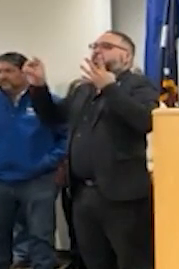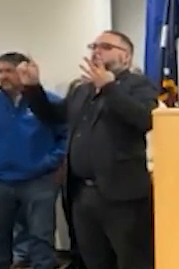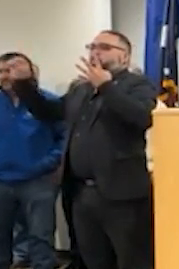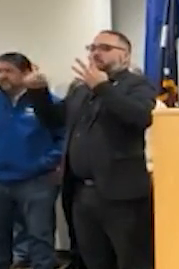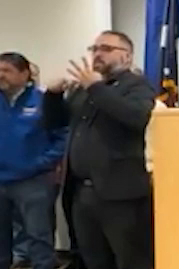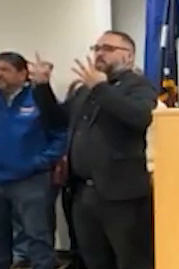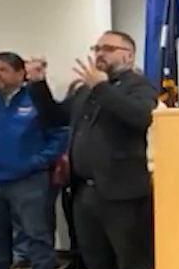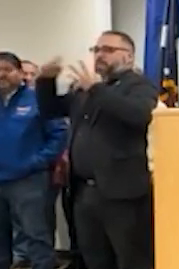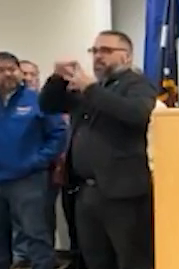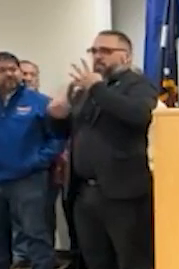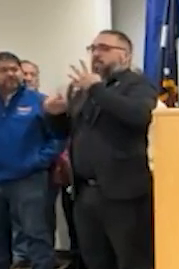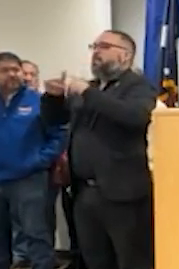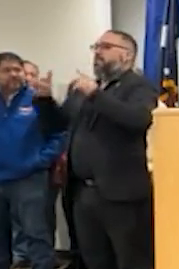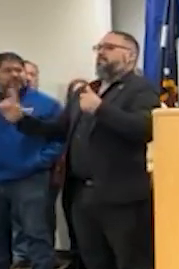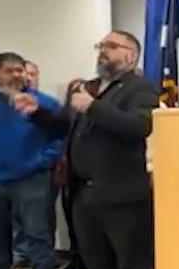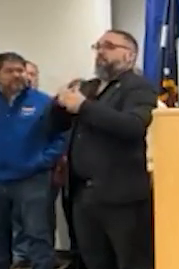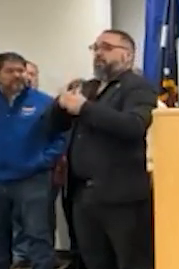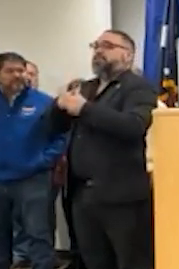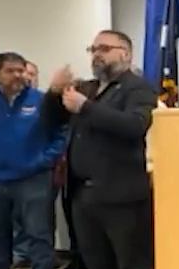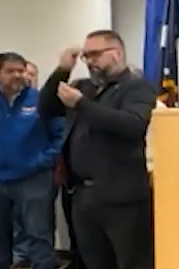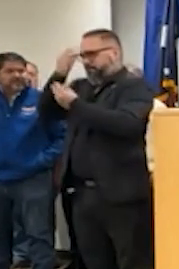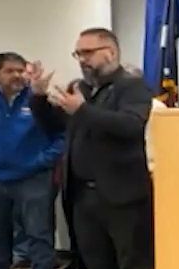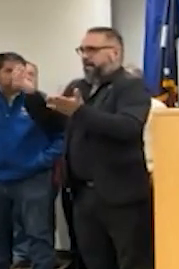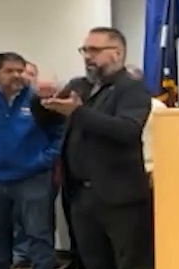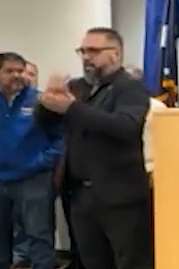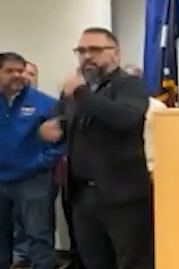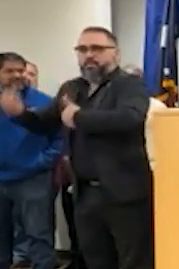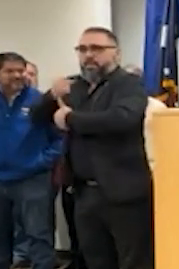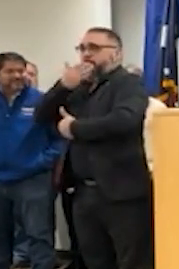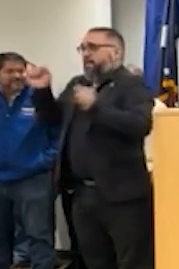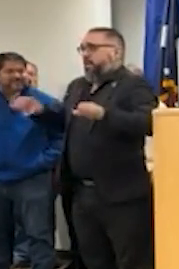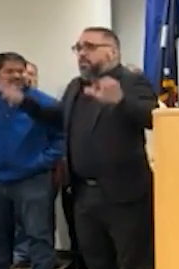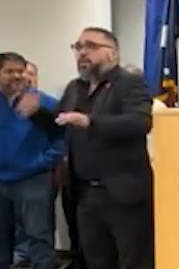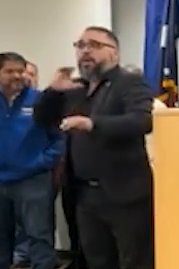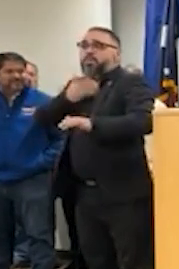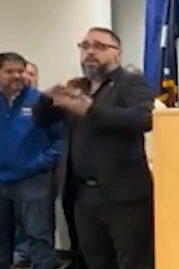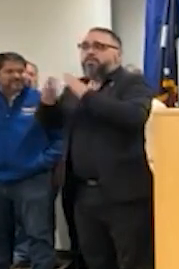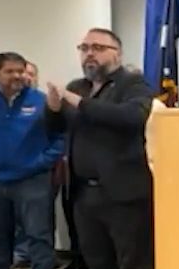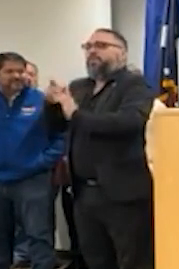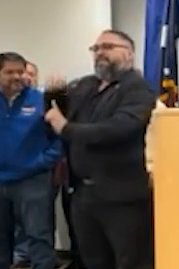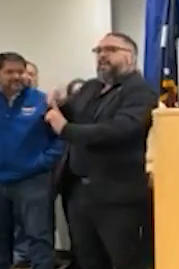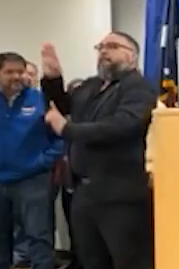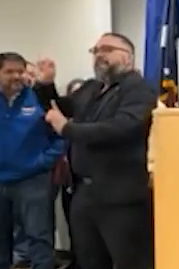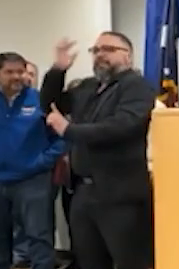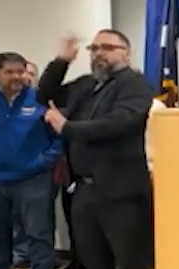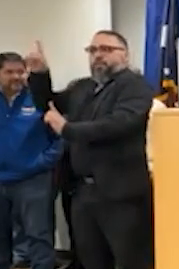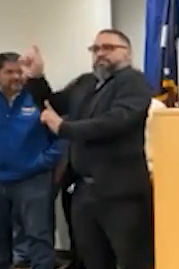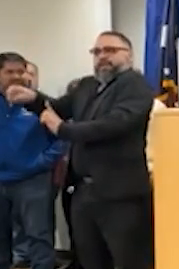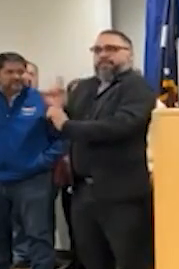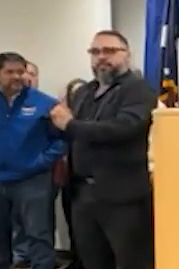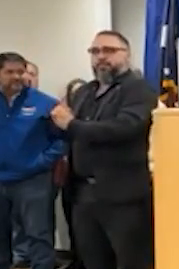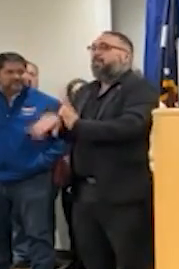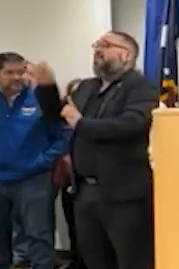taking. Okay, but first and foremost, the best thing that we can do for our community is to make sure that we're being smart. So let me encourage folks,